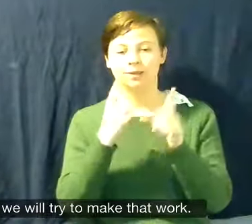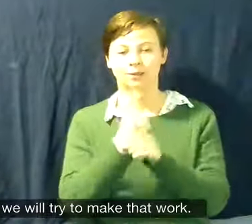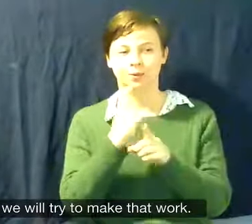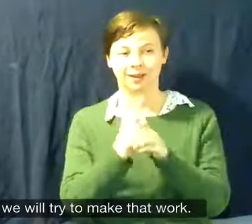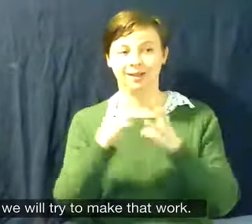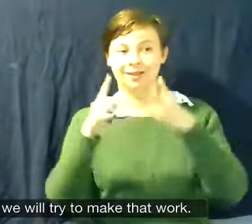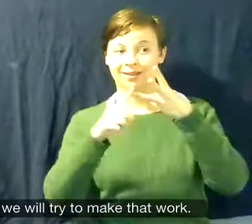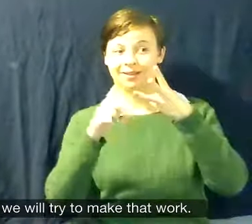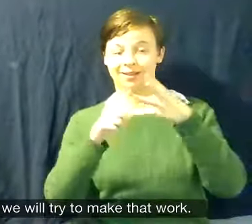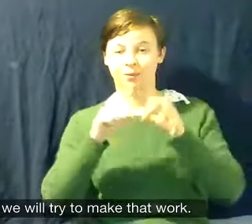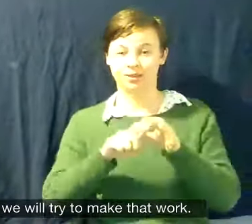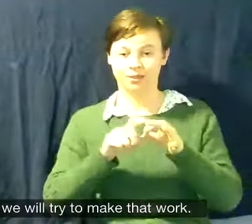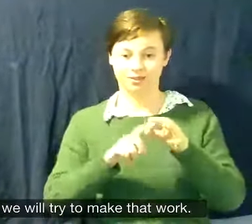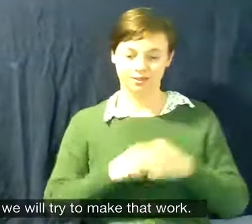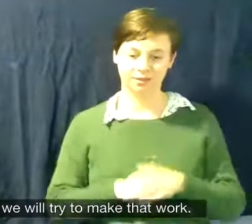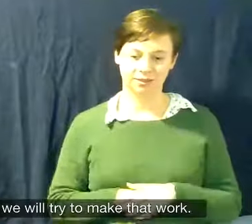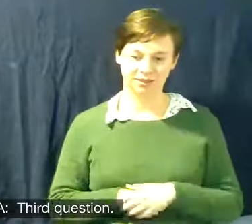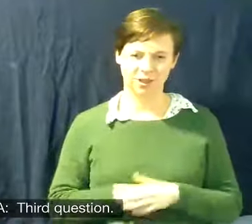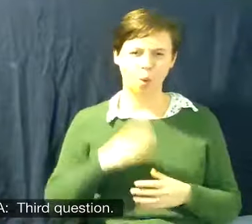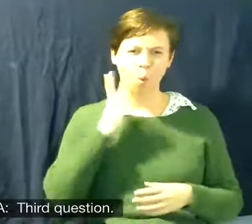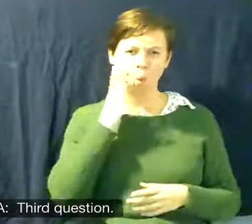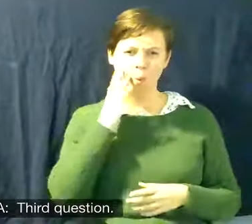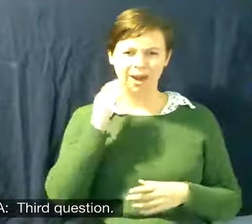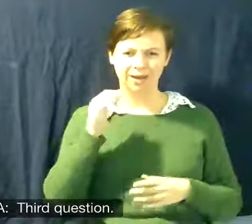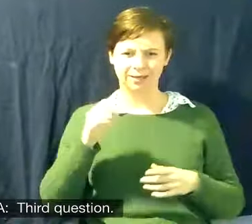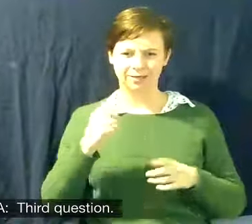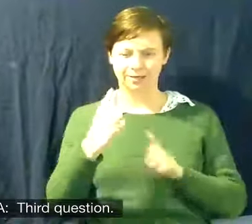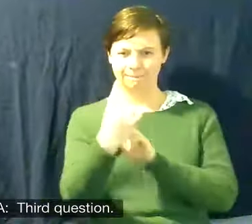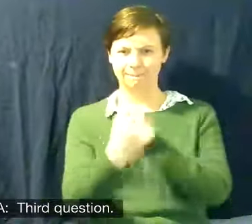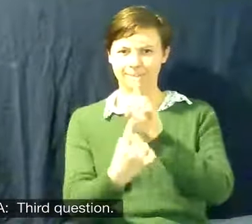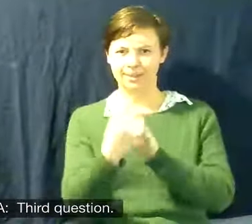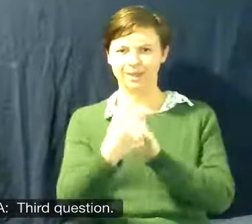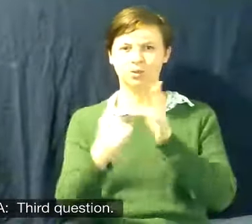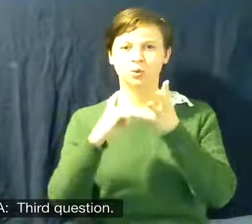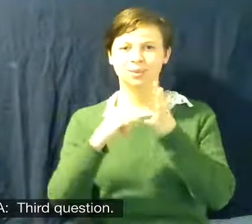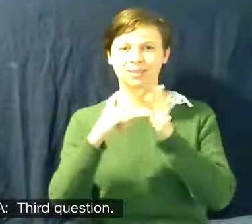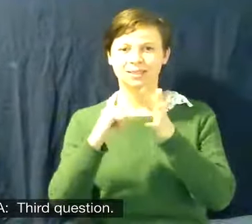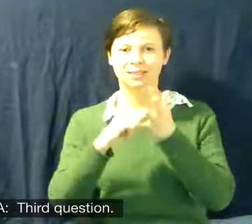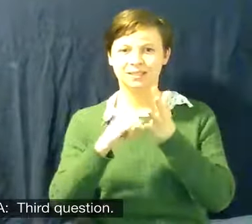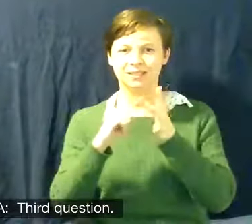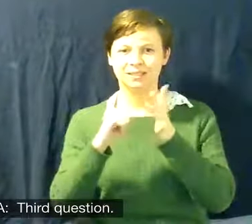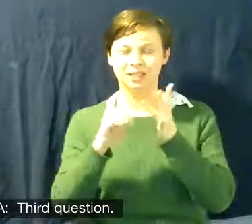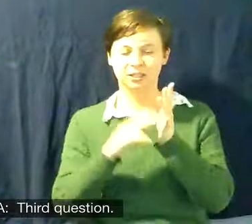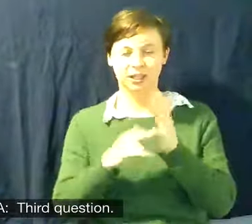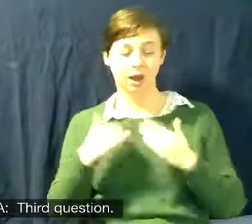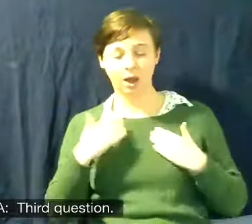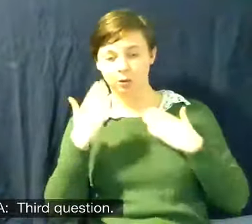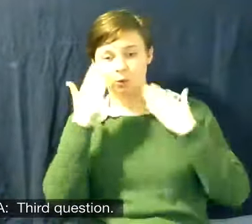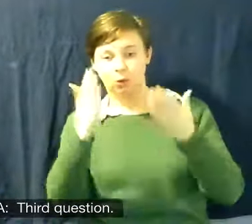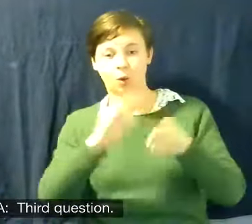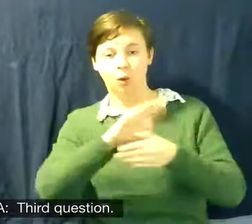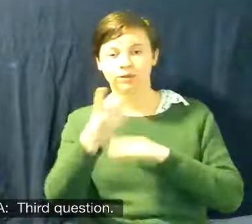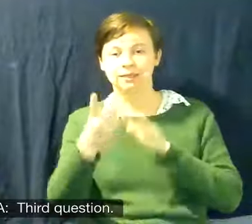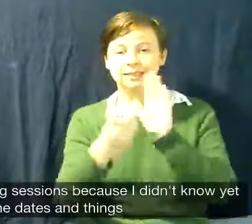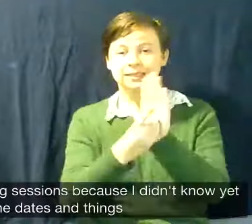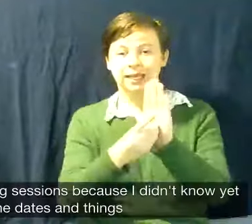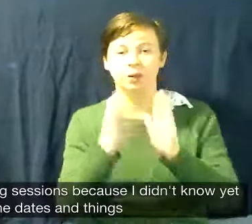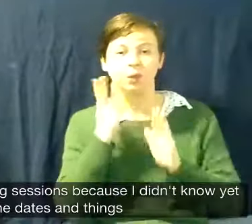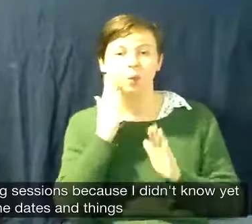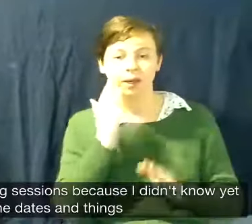When are these mentoring sessions? Because I didn't know yet about the dates and things. So